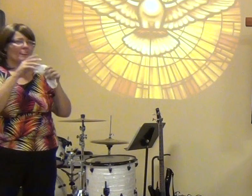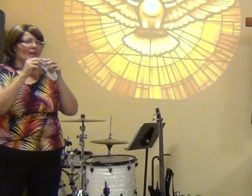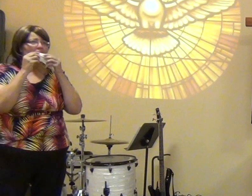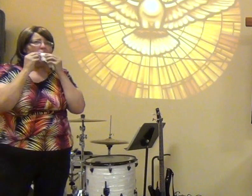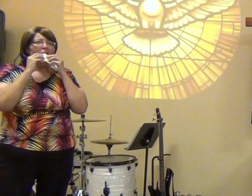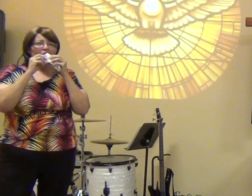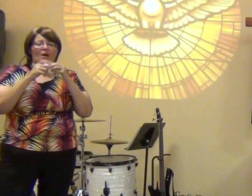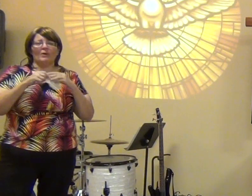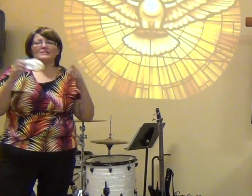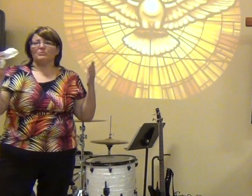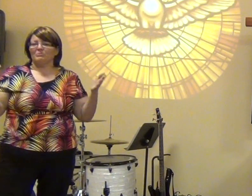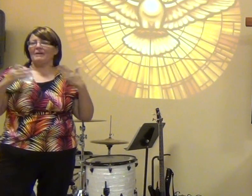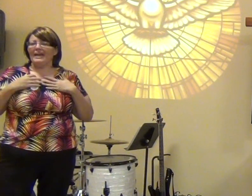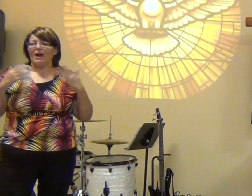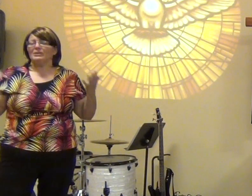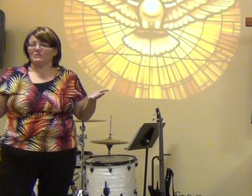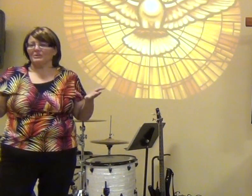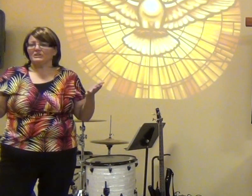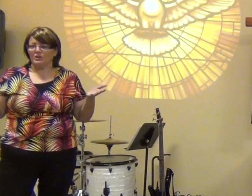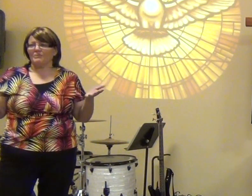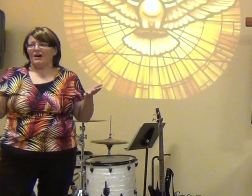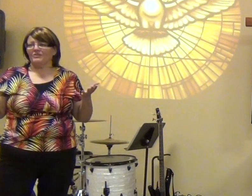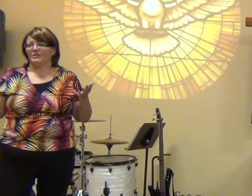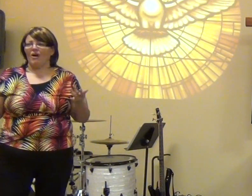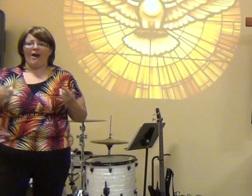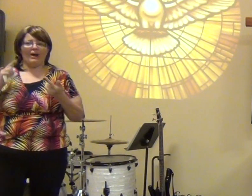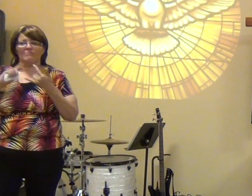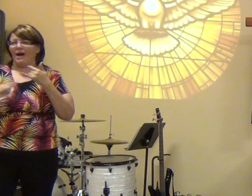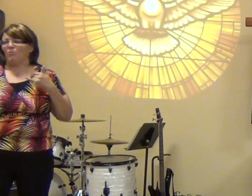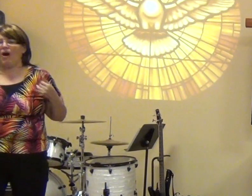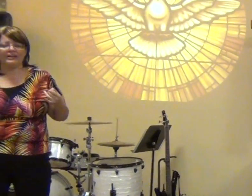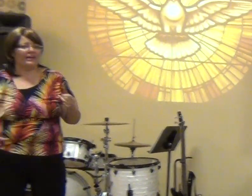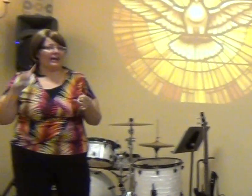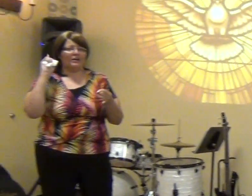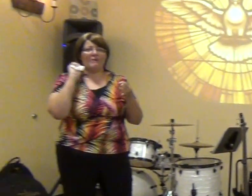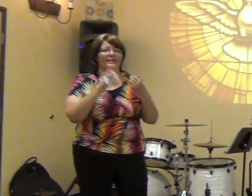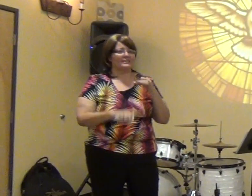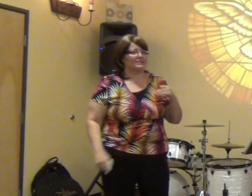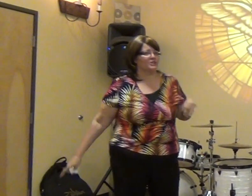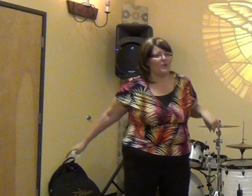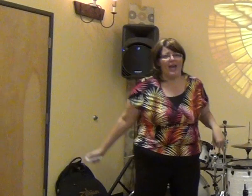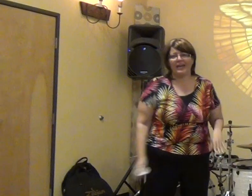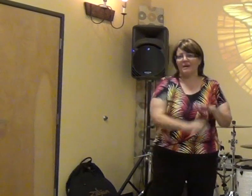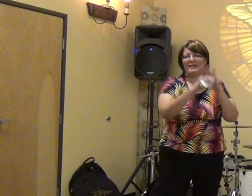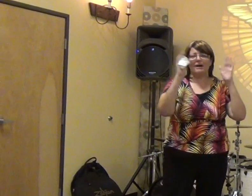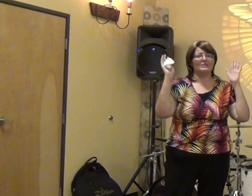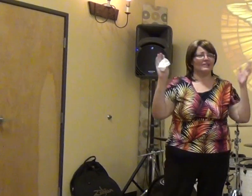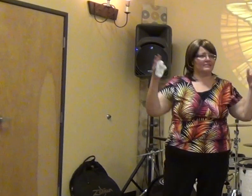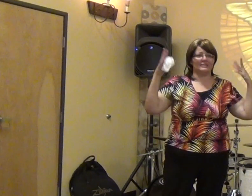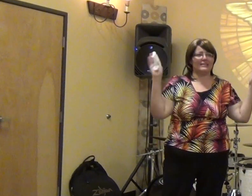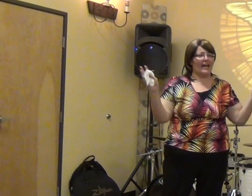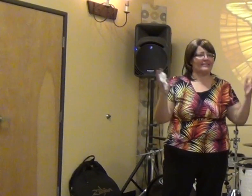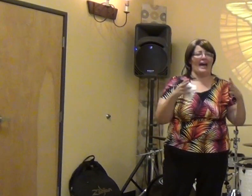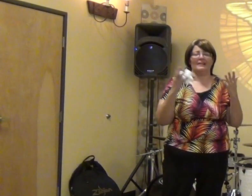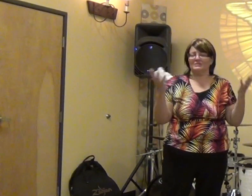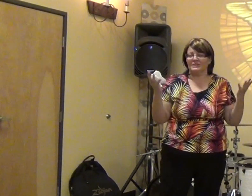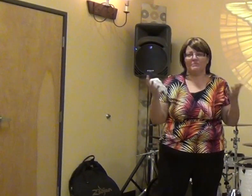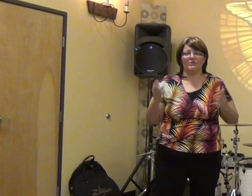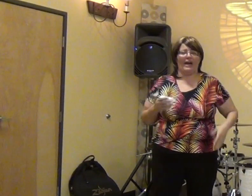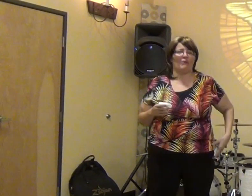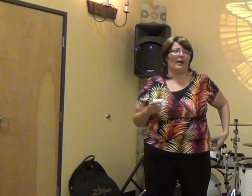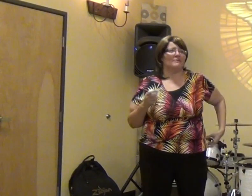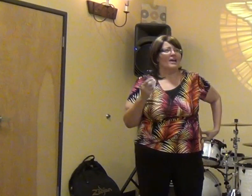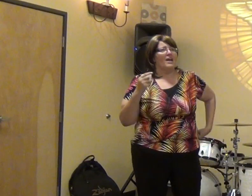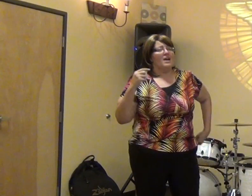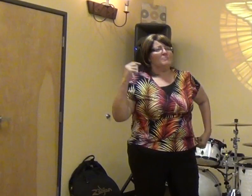ago. So I wasn't really tripping off of a car. I don't mind walking, I don't mind catching a train. I mean, I'm just like that. I'm just